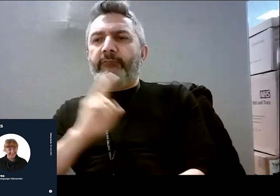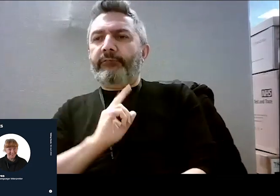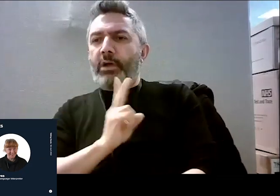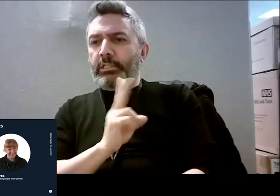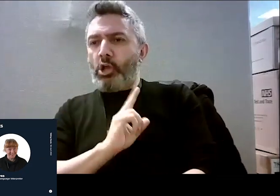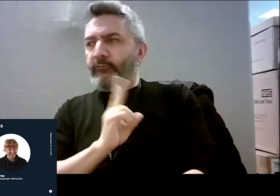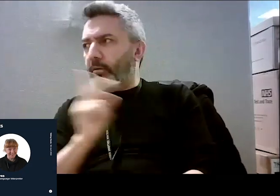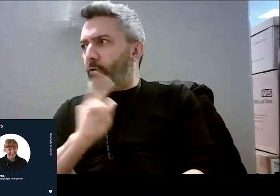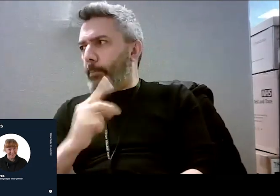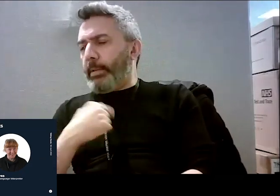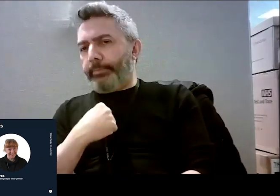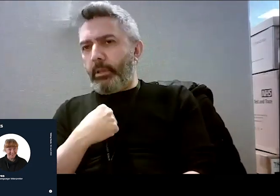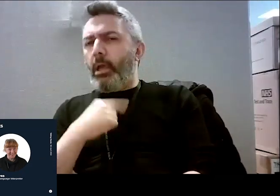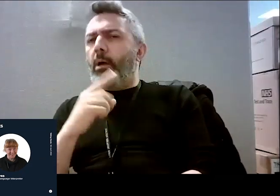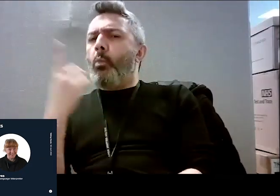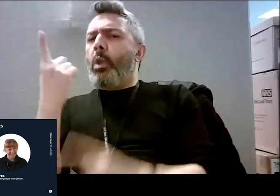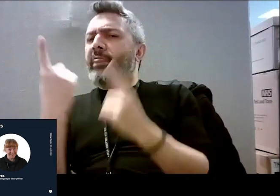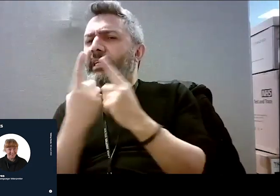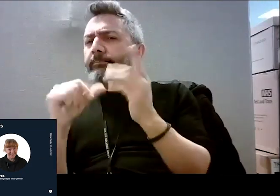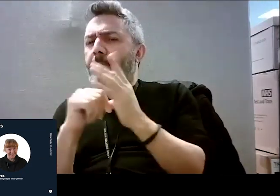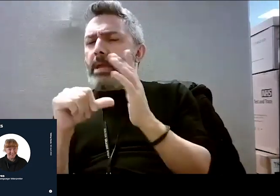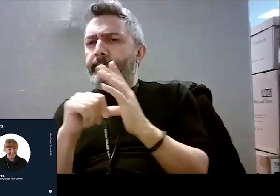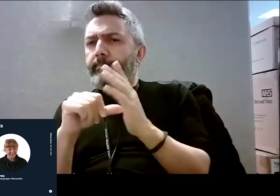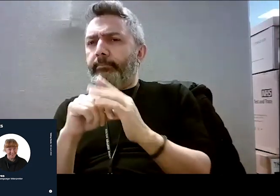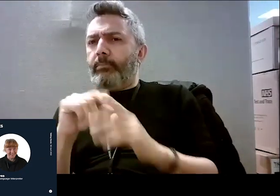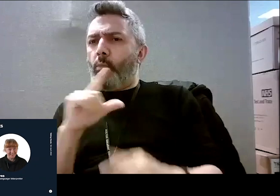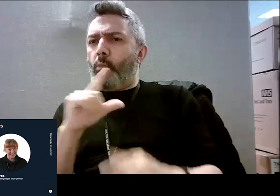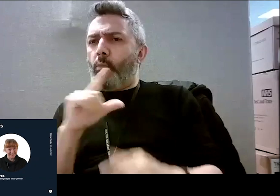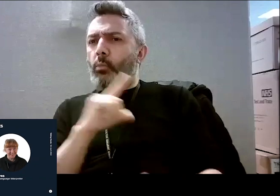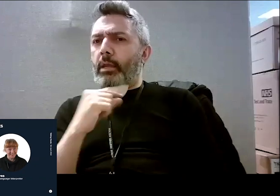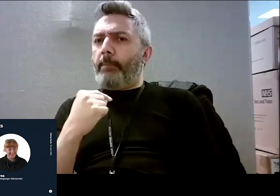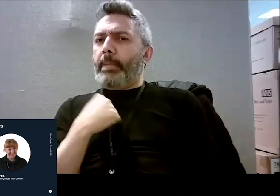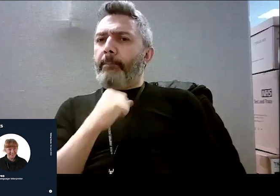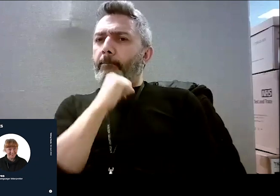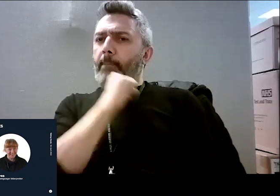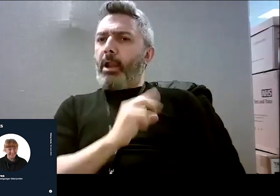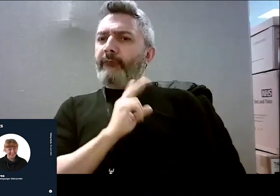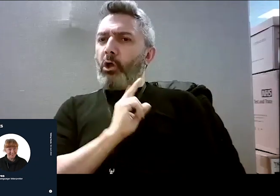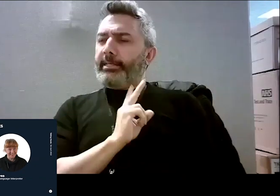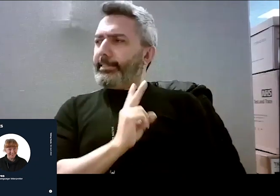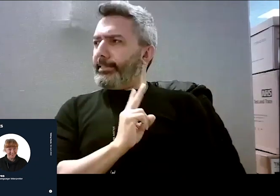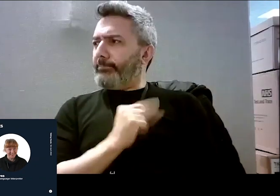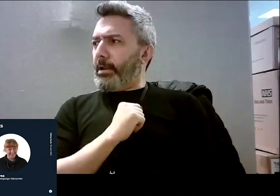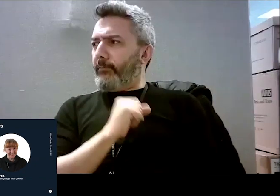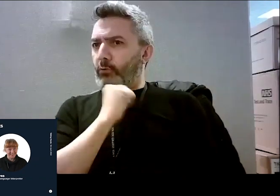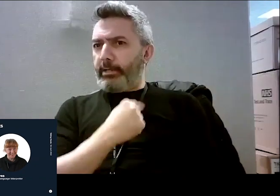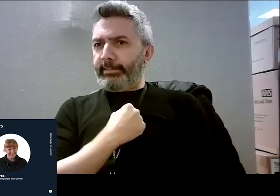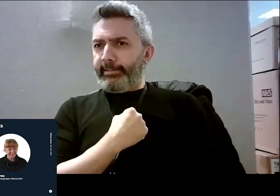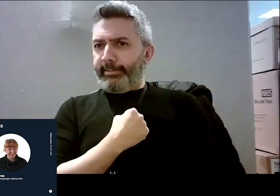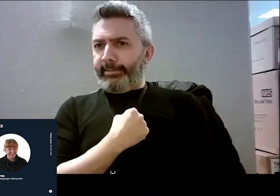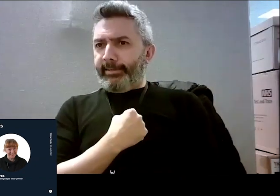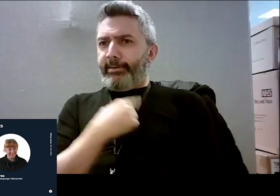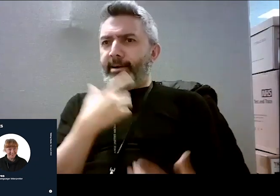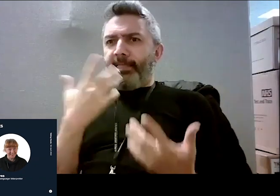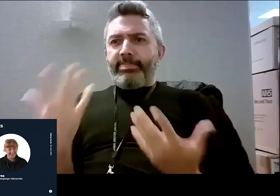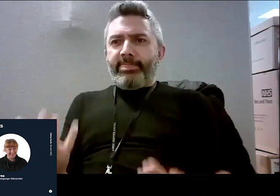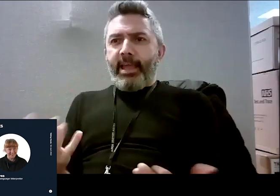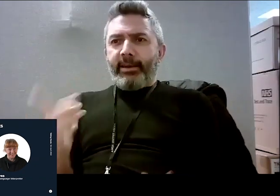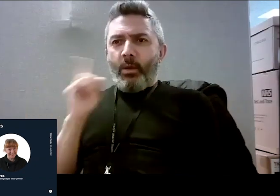Normally, you expect an interpreter next to each other, but obviously we can't do that because Andrea needs to see what I'm signing. So we thought